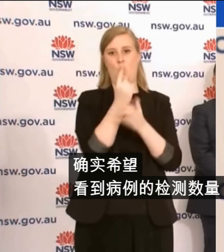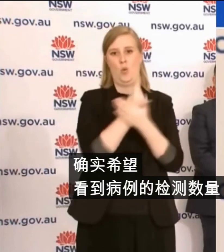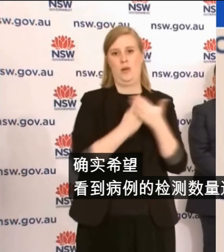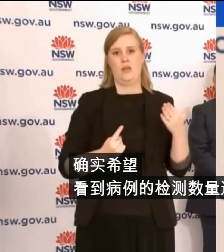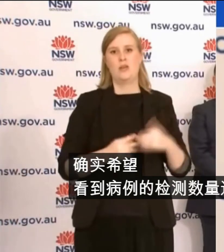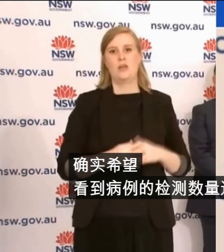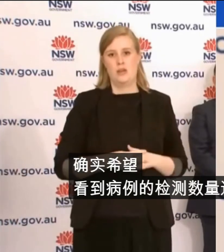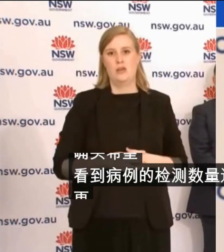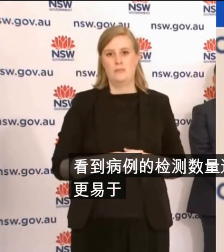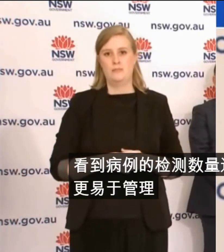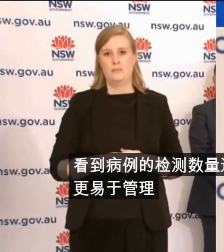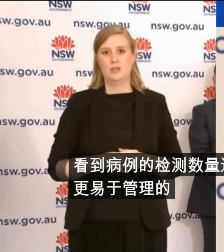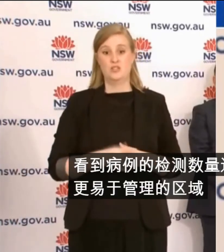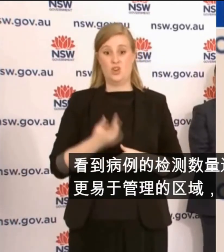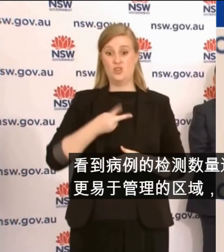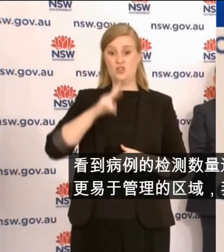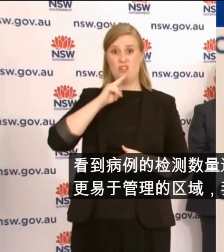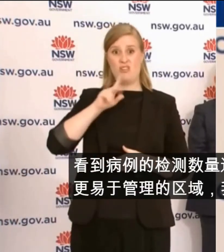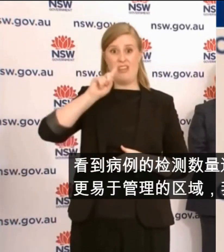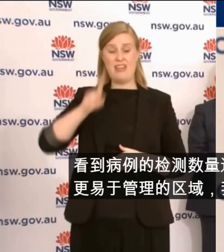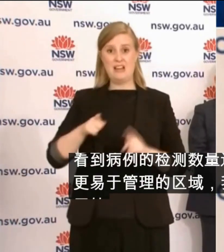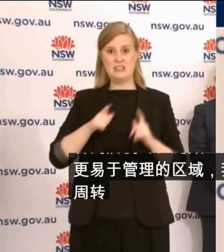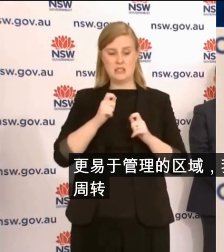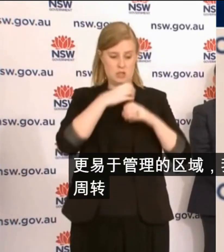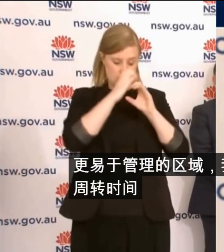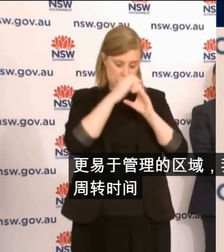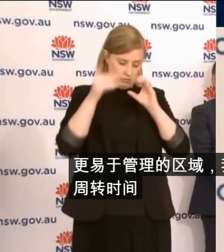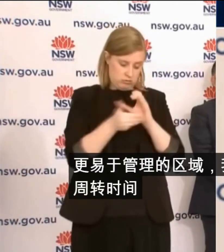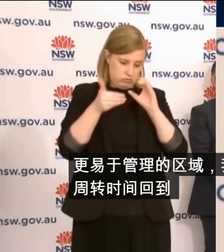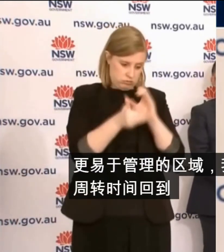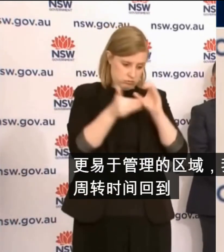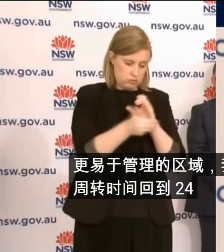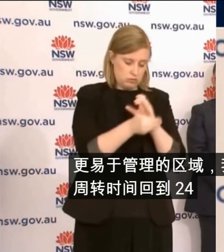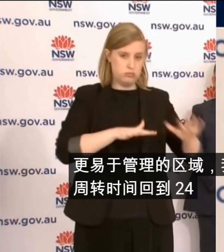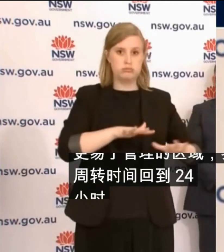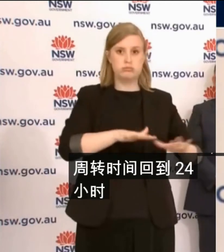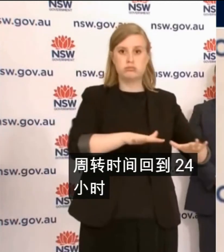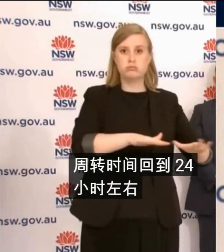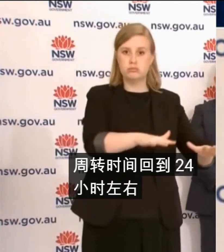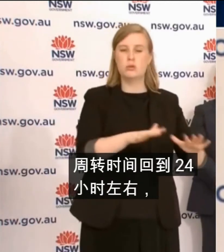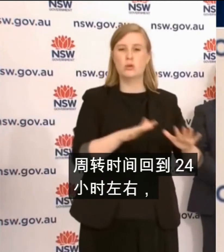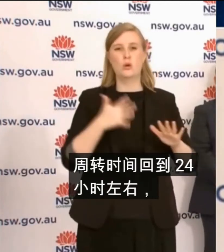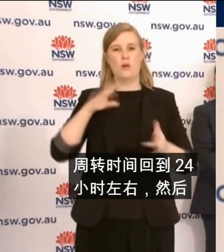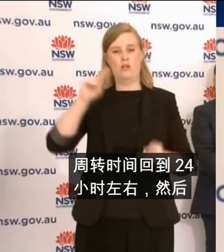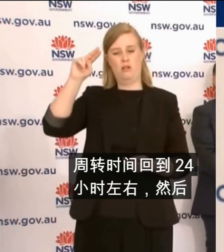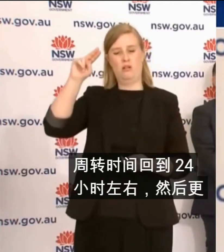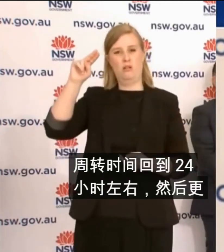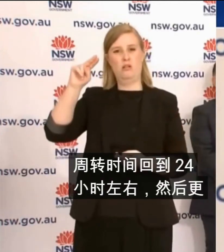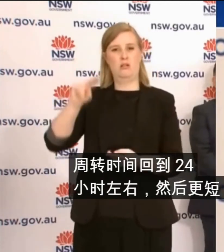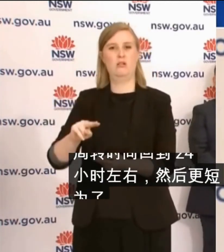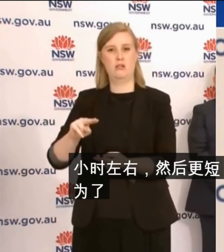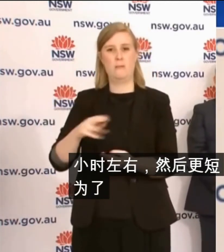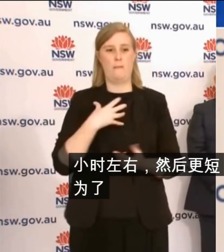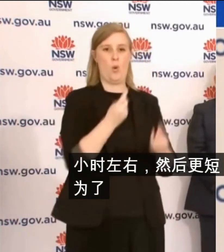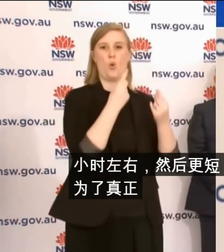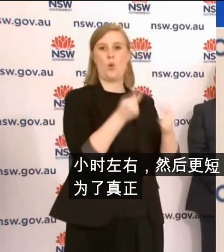testing numbers get into a more manageable area. We do want those turnaround times to be back around 24 hours and shorter, as short